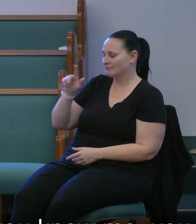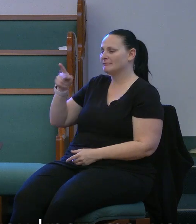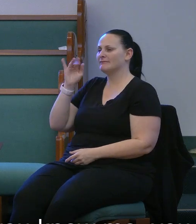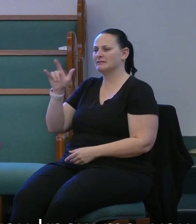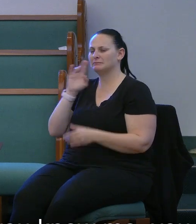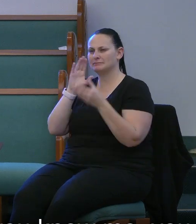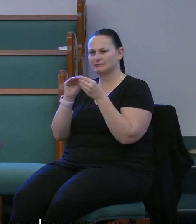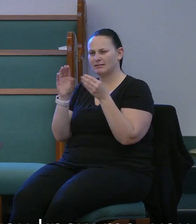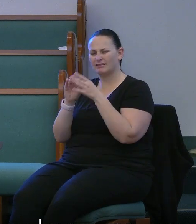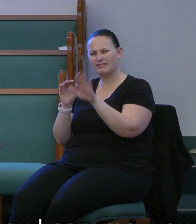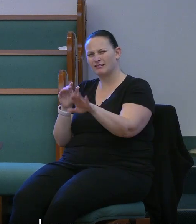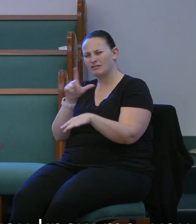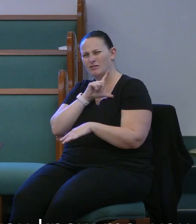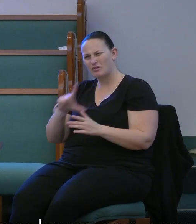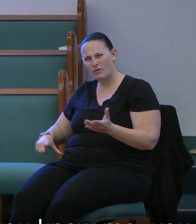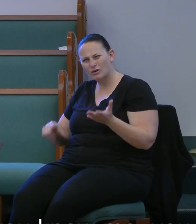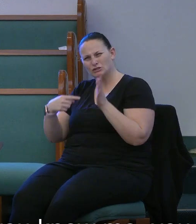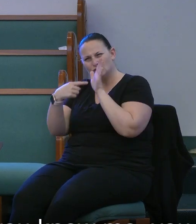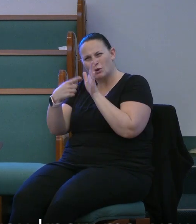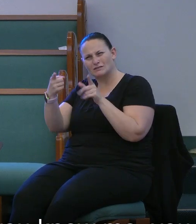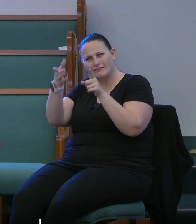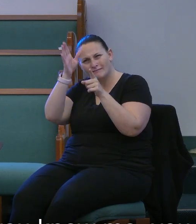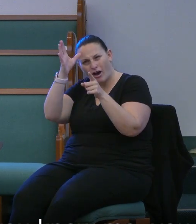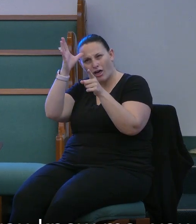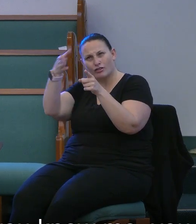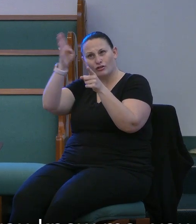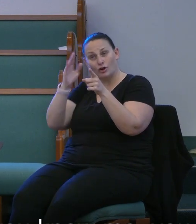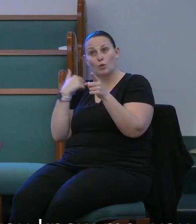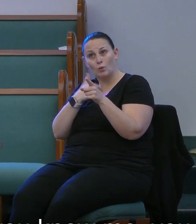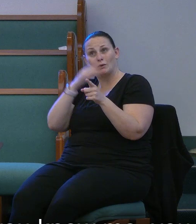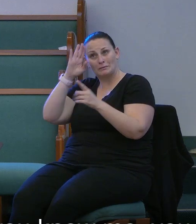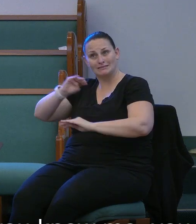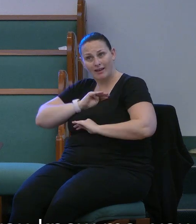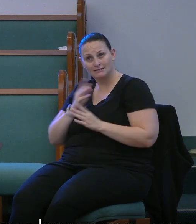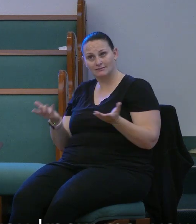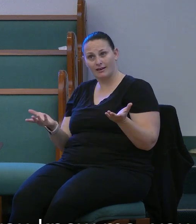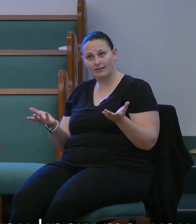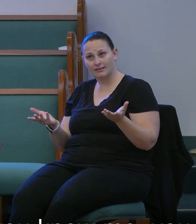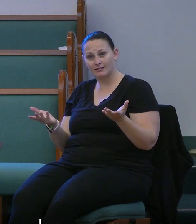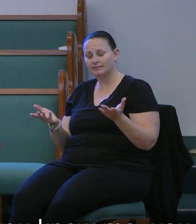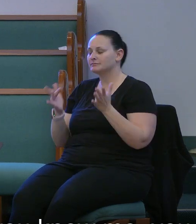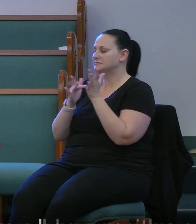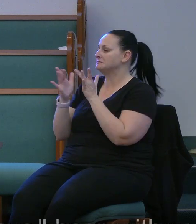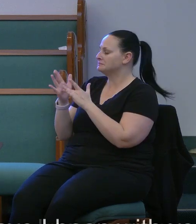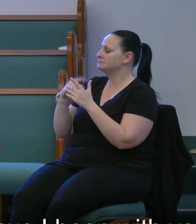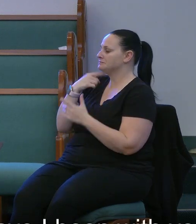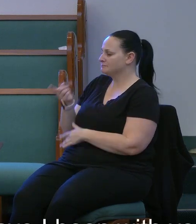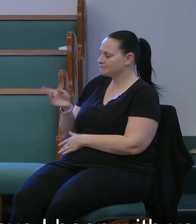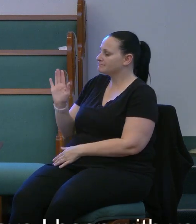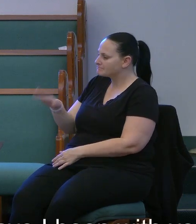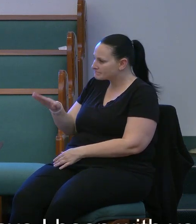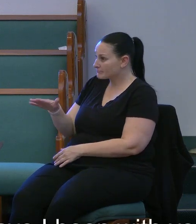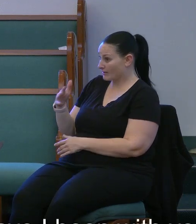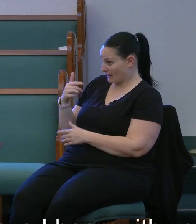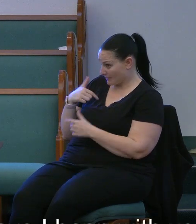him, Lord, show us the Father, and we will be satisfied. Jesus said to him,